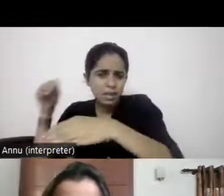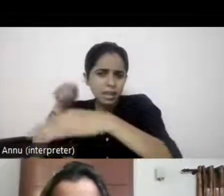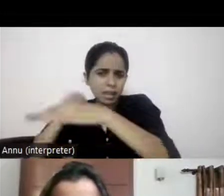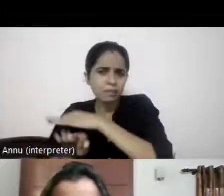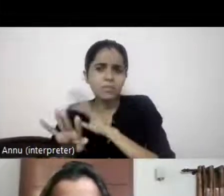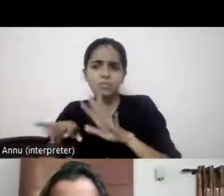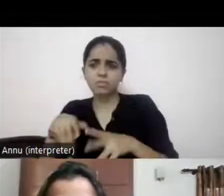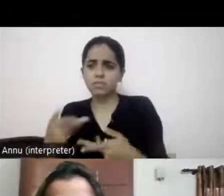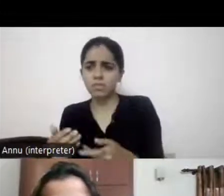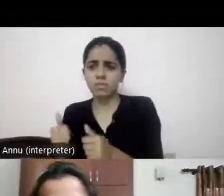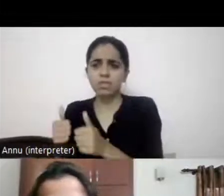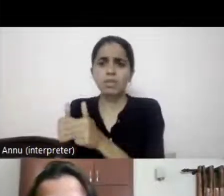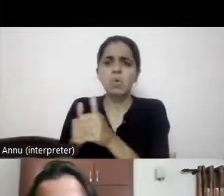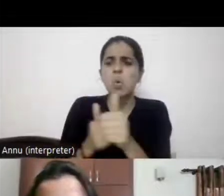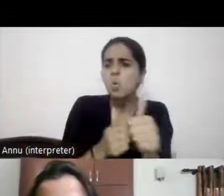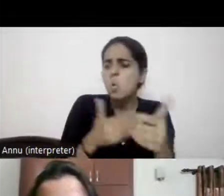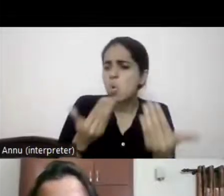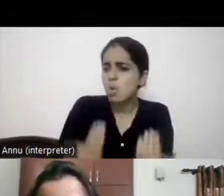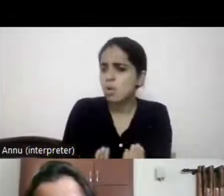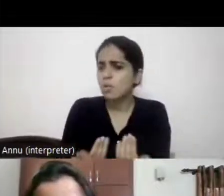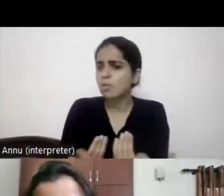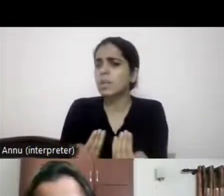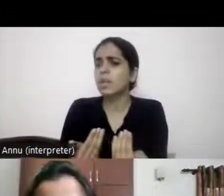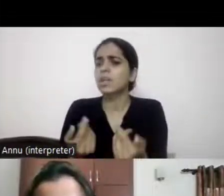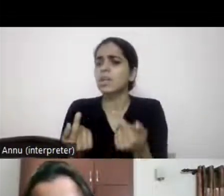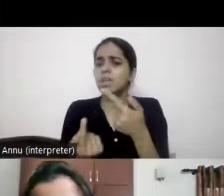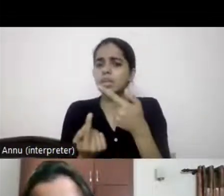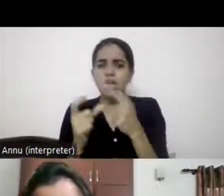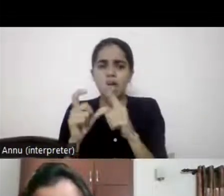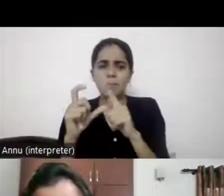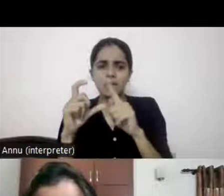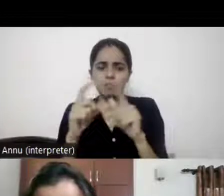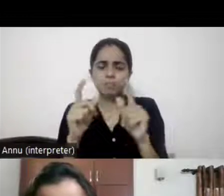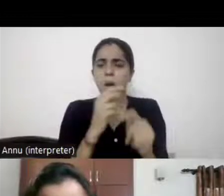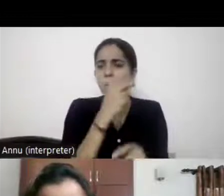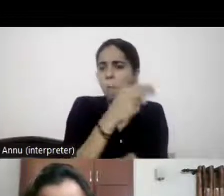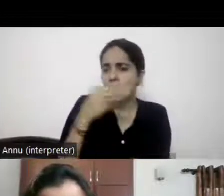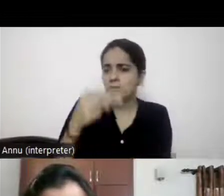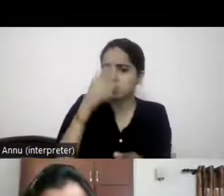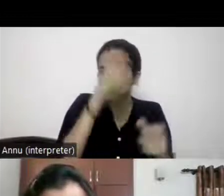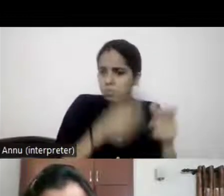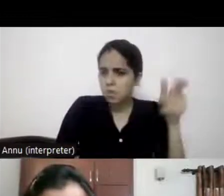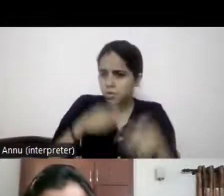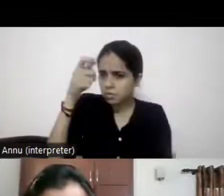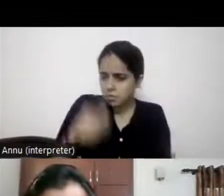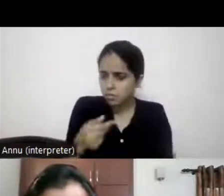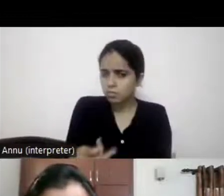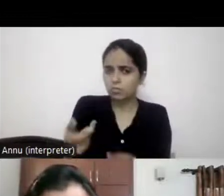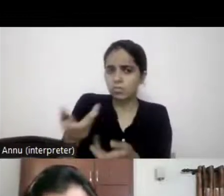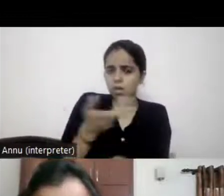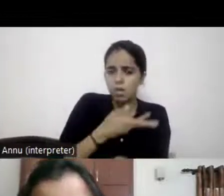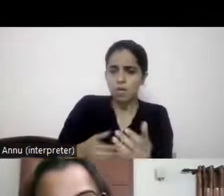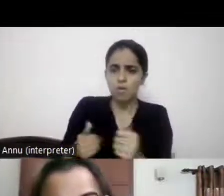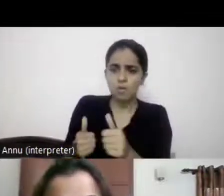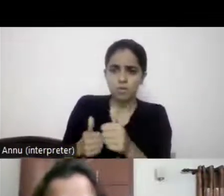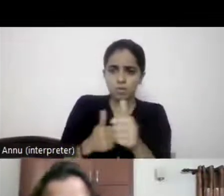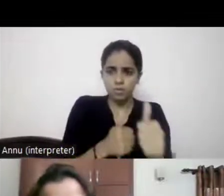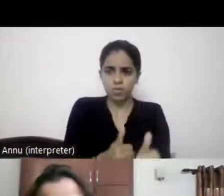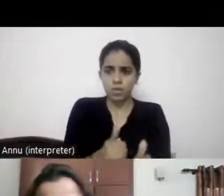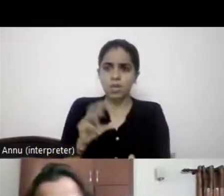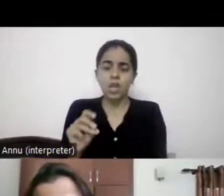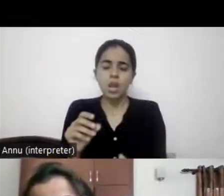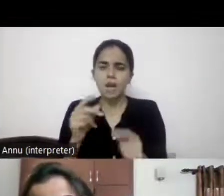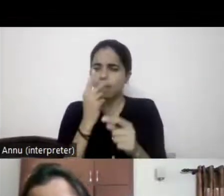was followed by what Francis Galton and Darwinian theory of evolution talks about. Then there's another